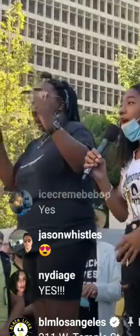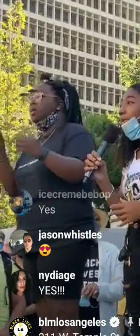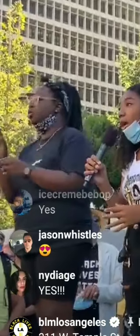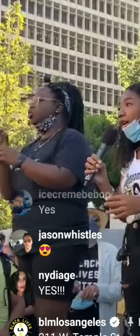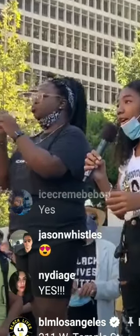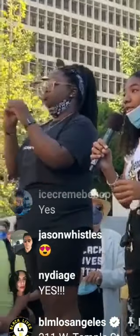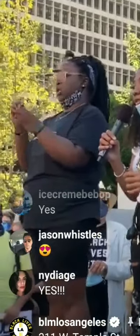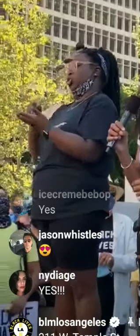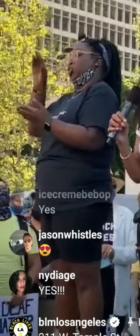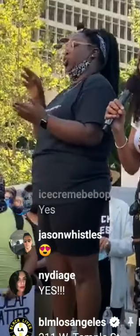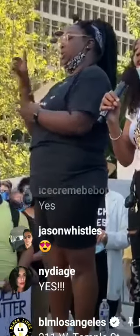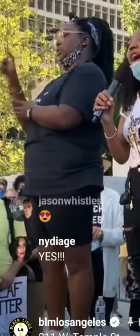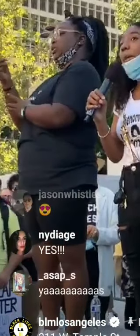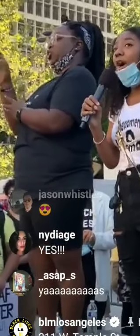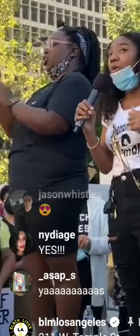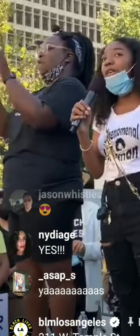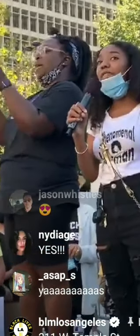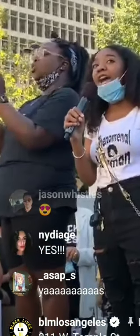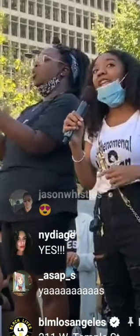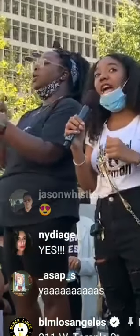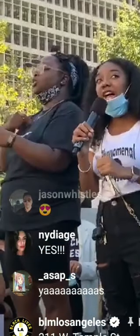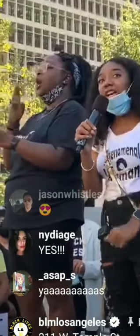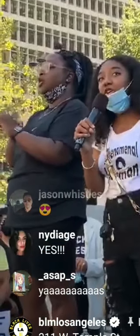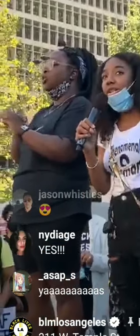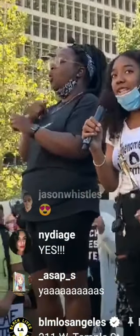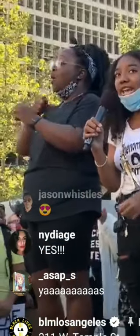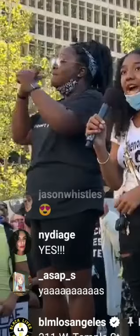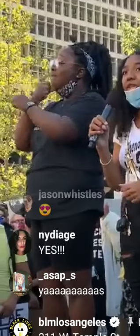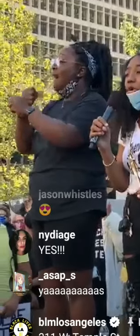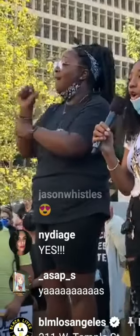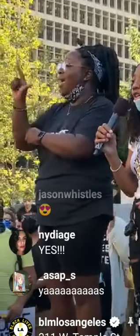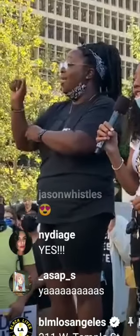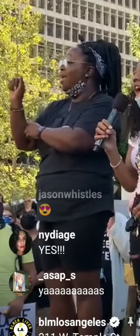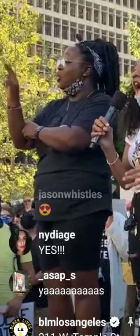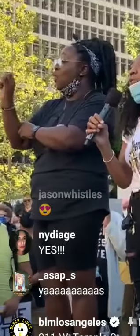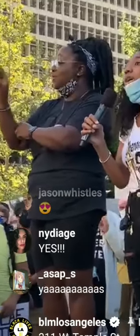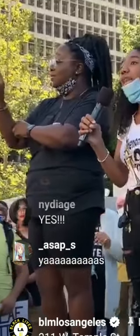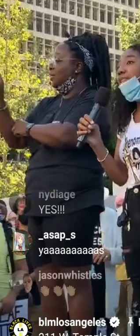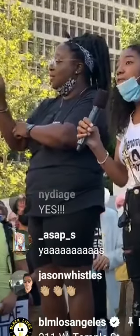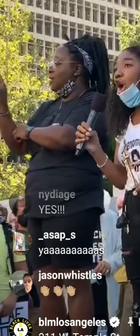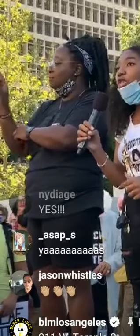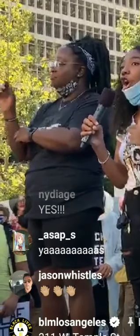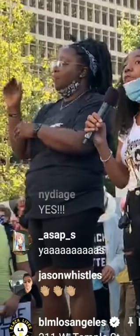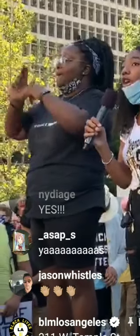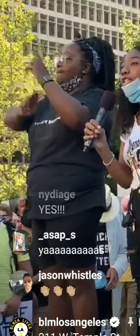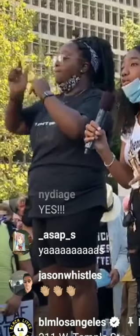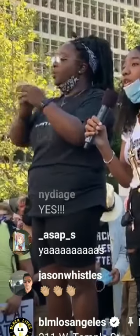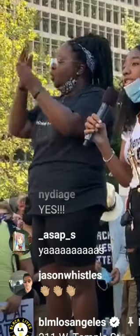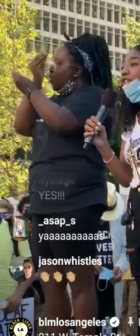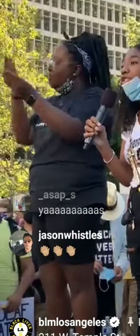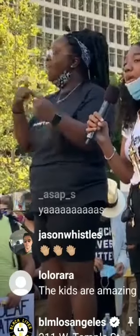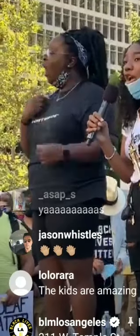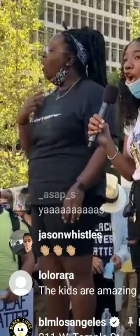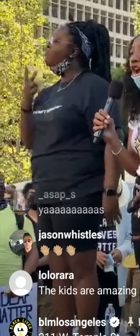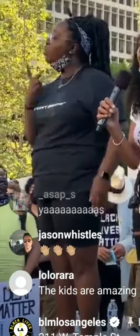an organization I'm a part of. We come out and we fight at the LAUSD headquarters, and we let them know that our